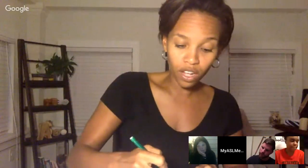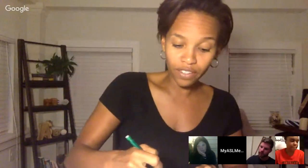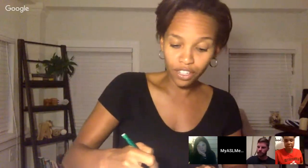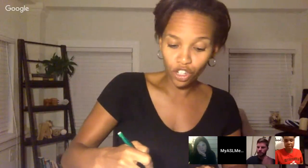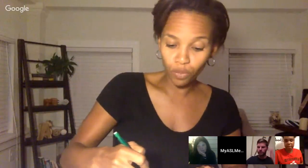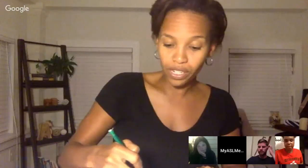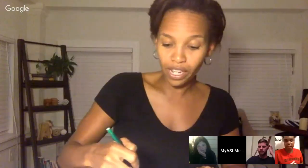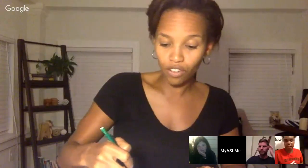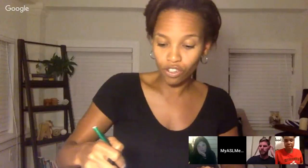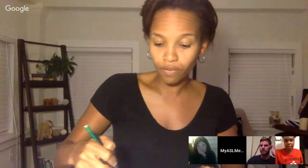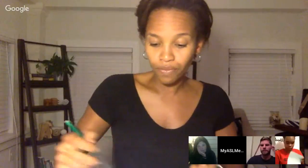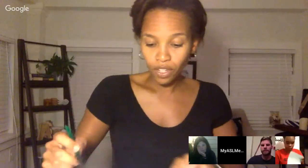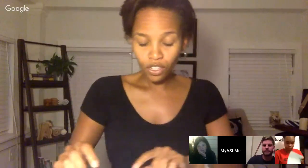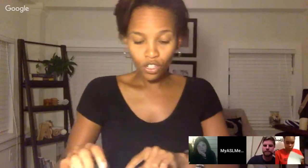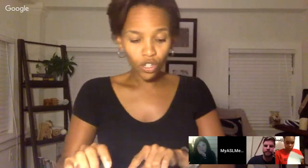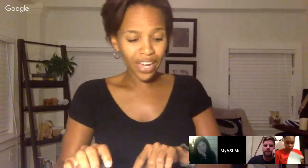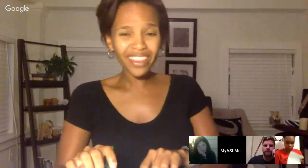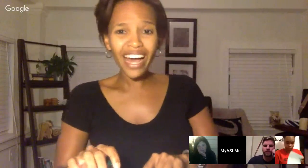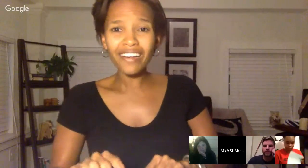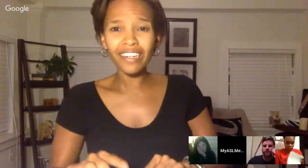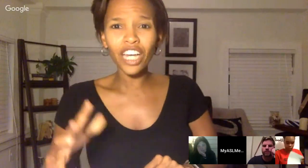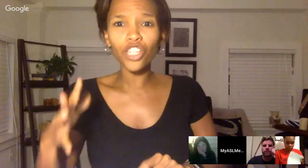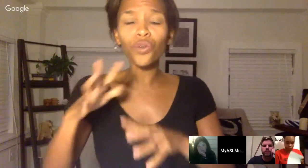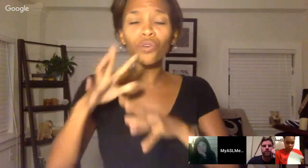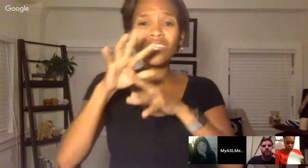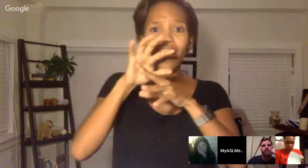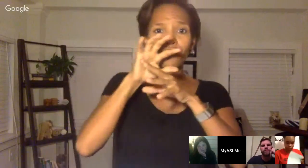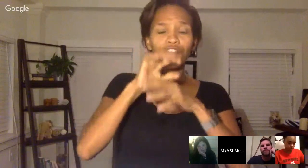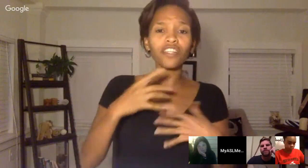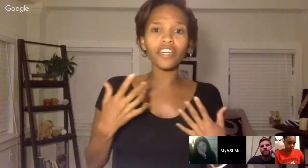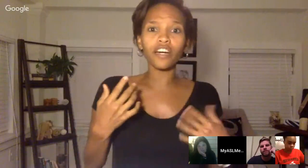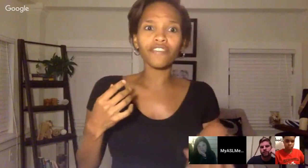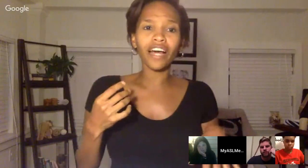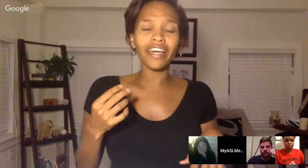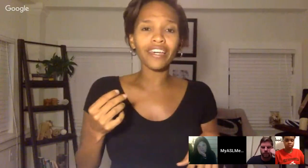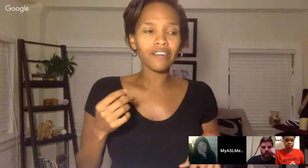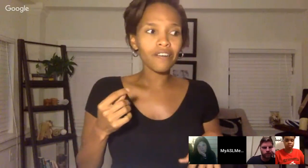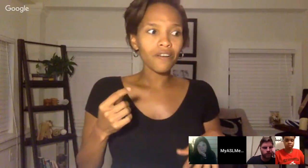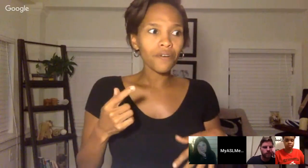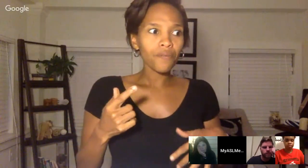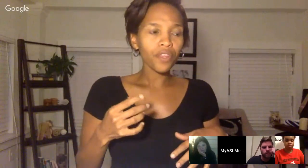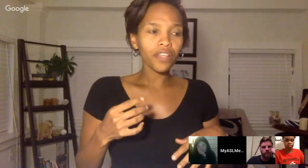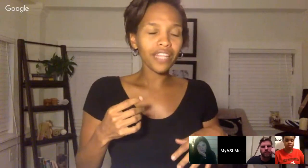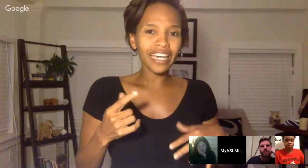really well in the interpretation. So get used to that feeling of like